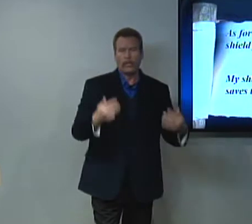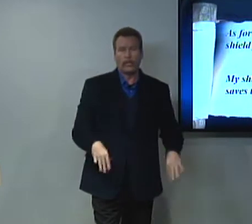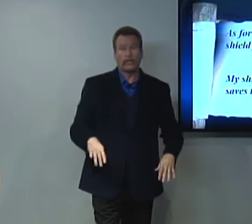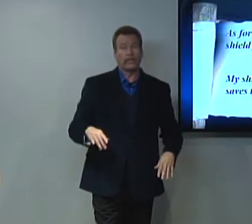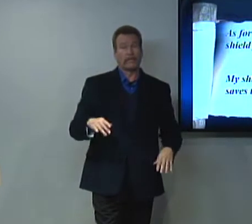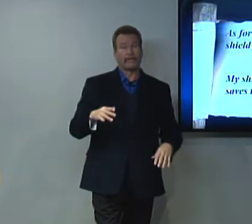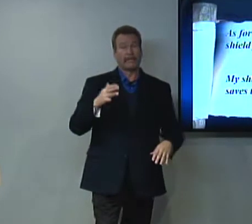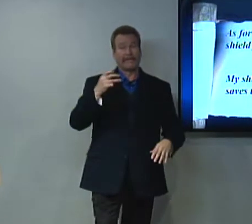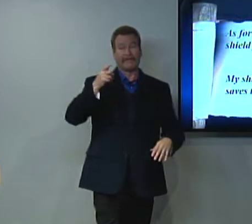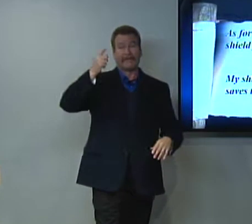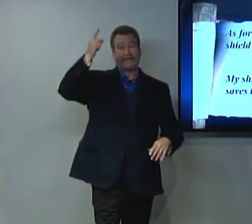But